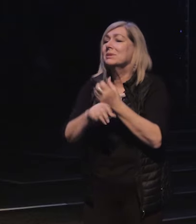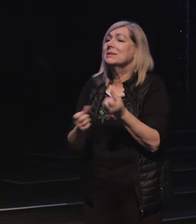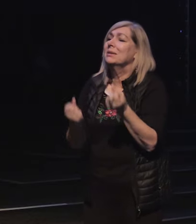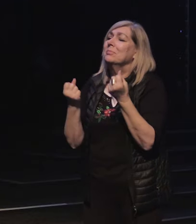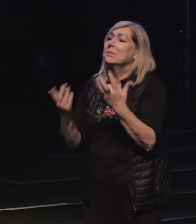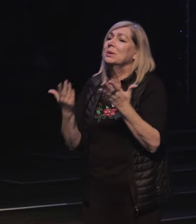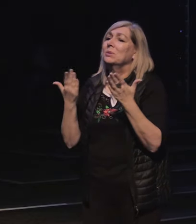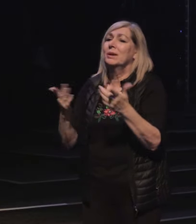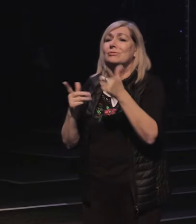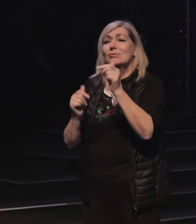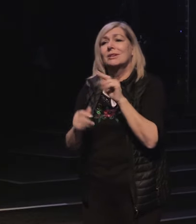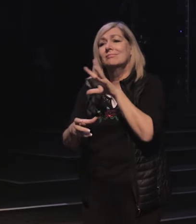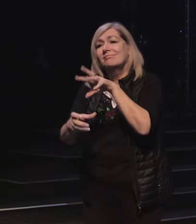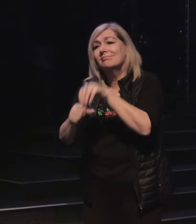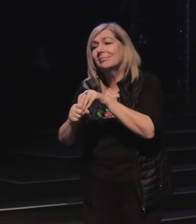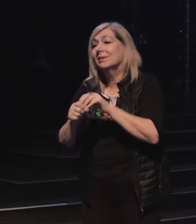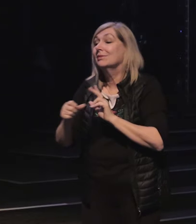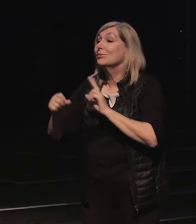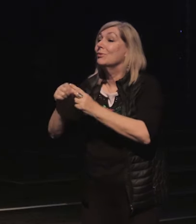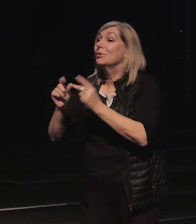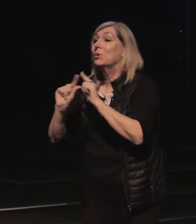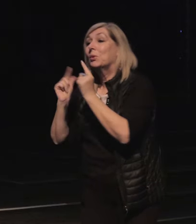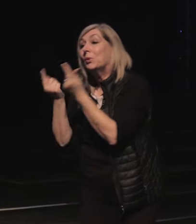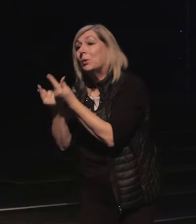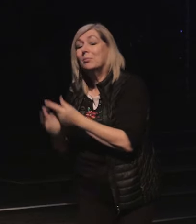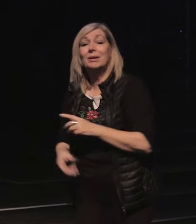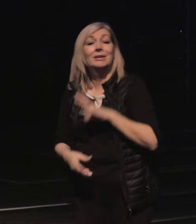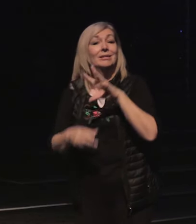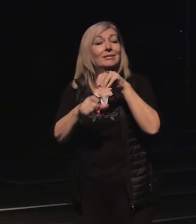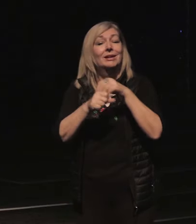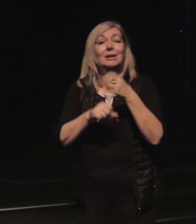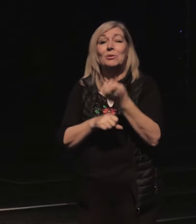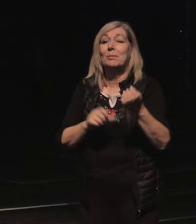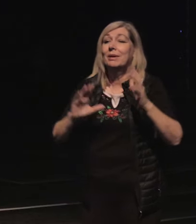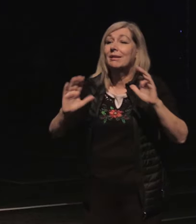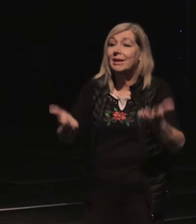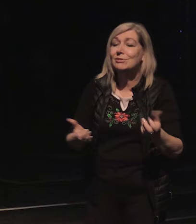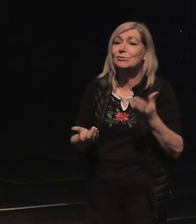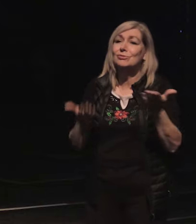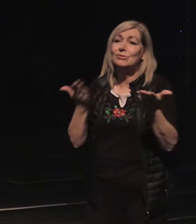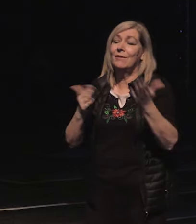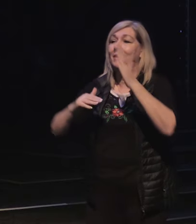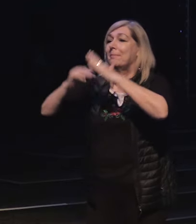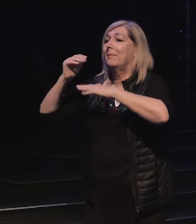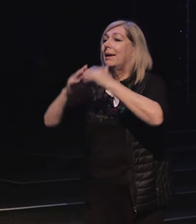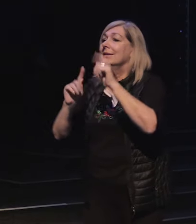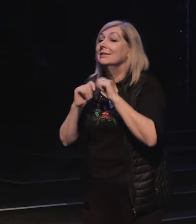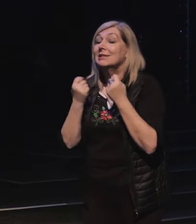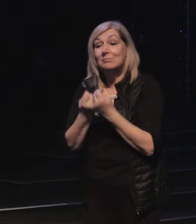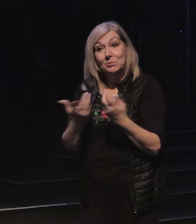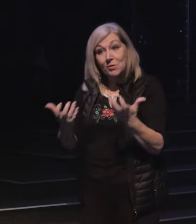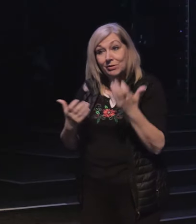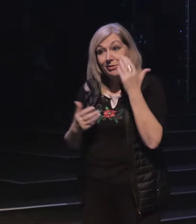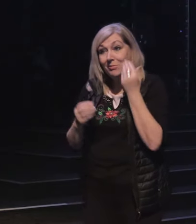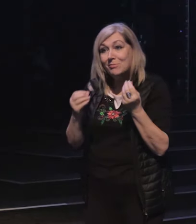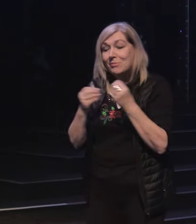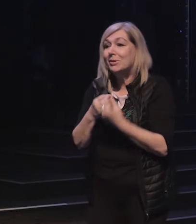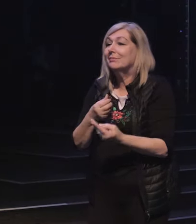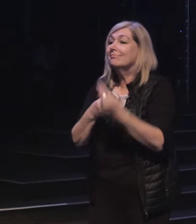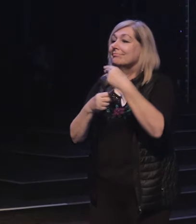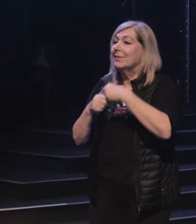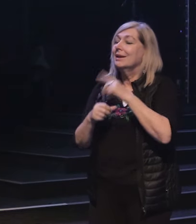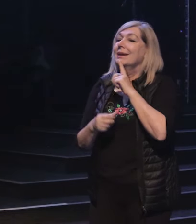at Gateway. You can join a group, attend an equip class, or serve on our build team. To learn more, meet us at Connect